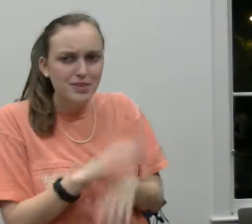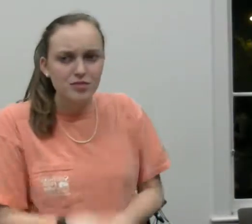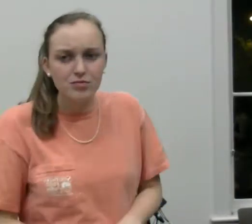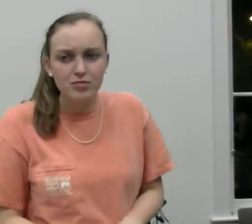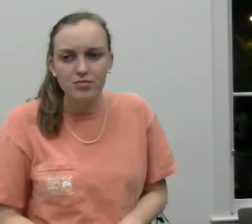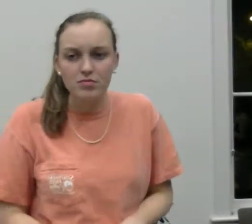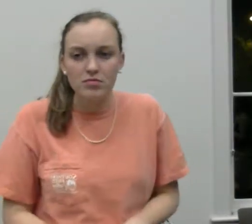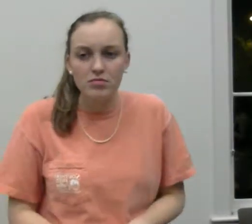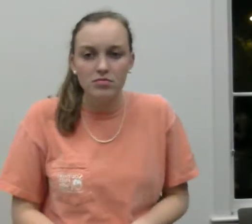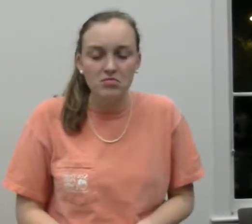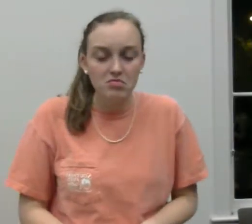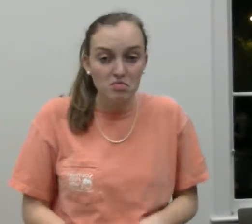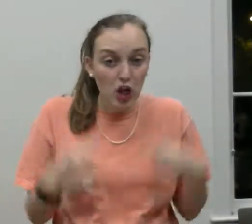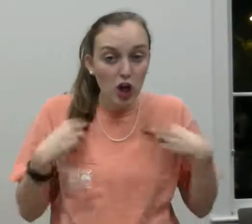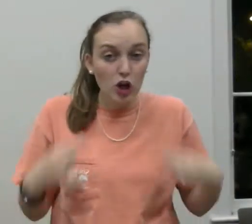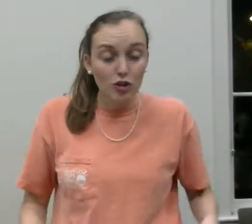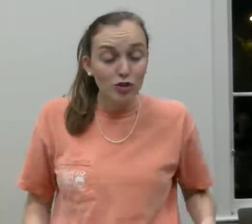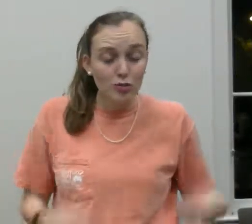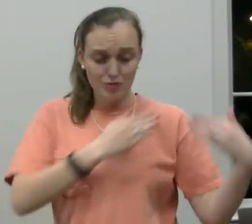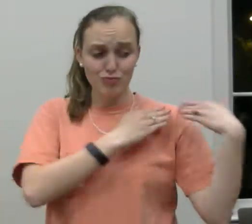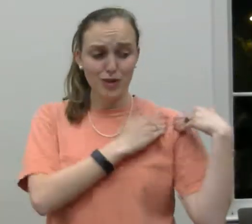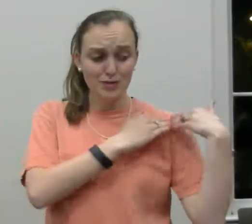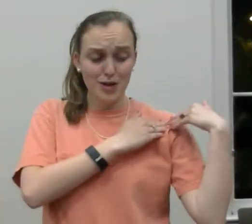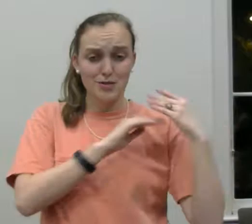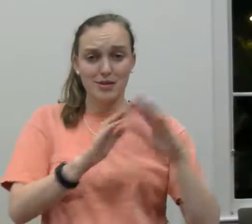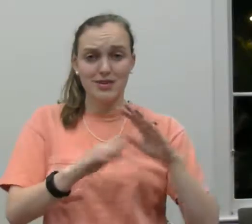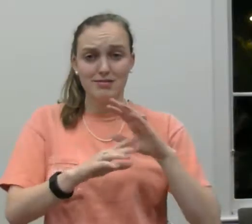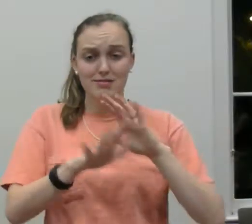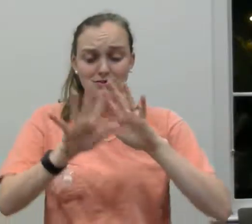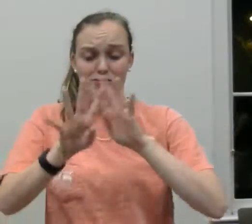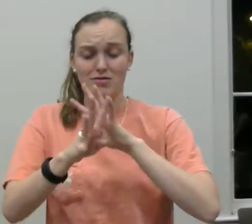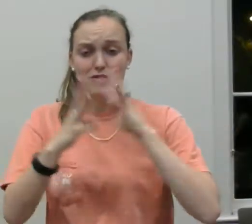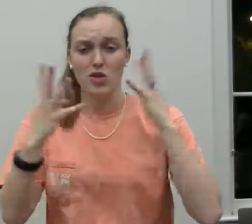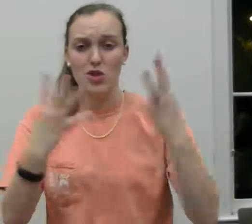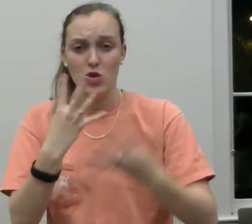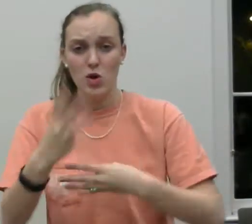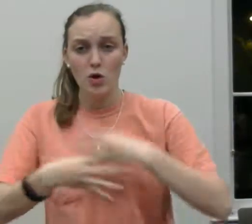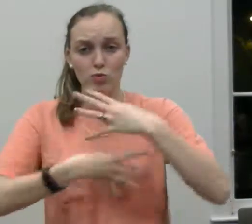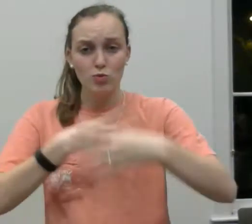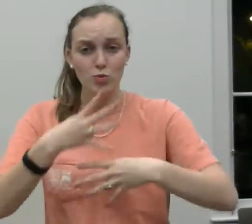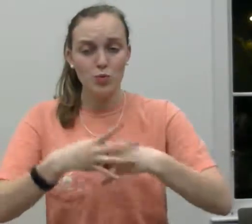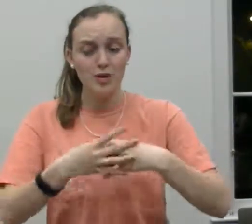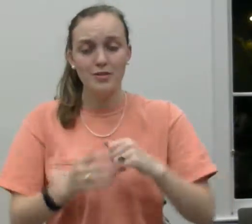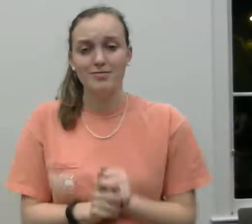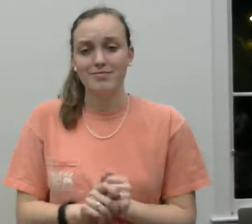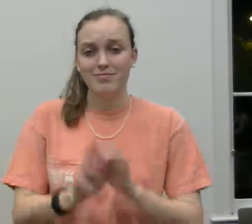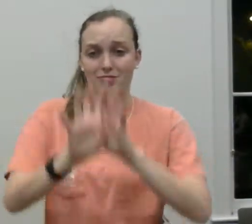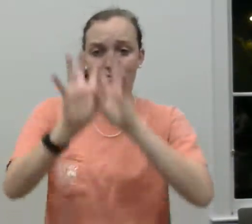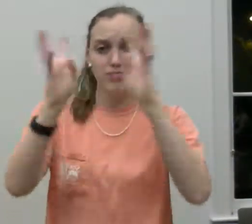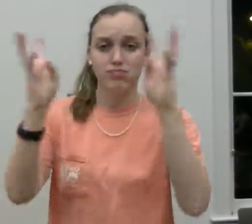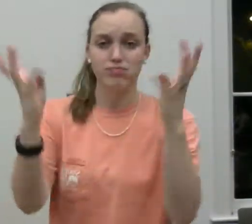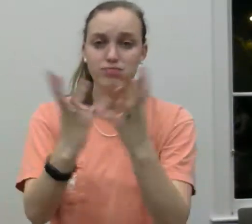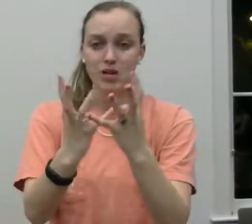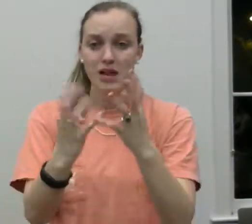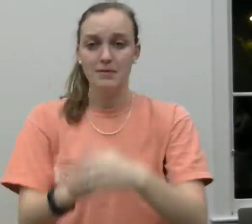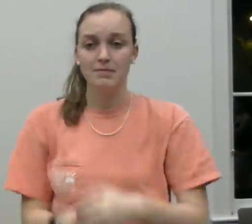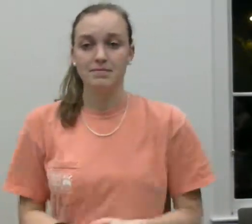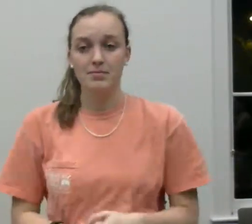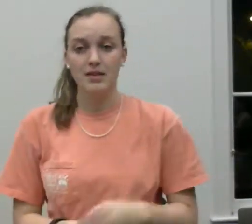human responsibility to our environment and the world that we live in. We also have evolution and how we build the tree of life. And in